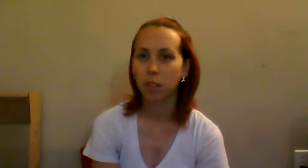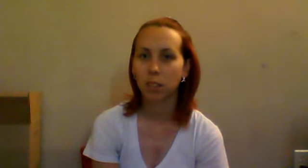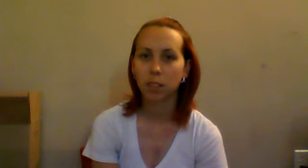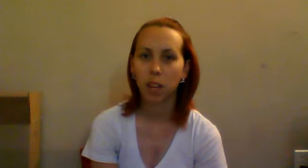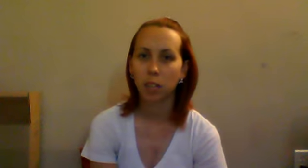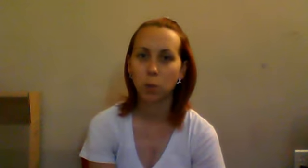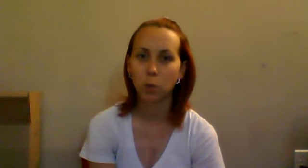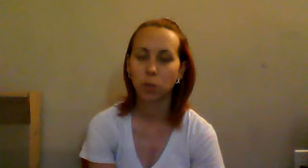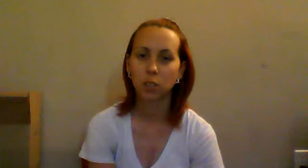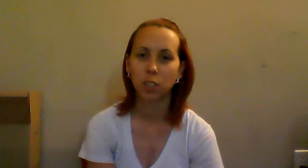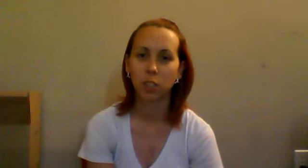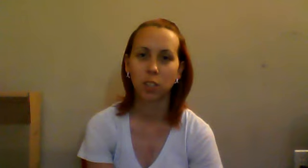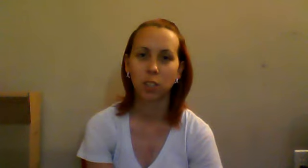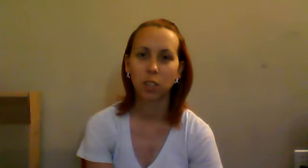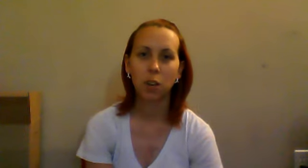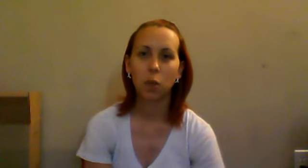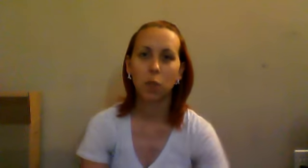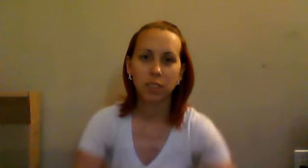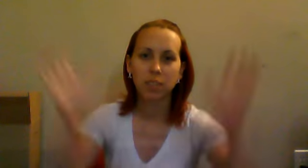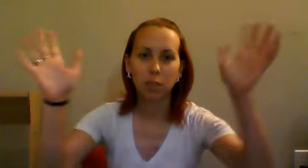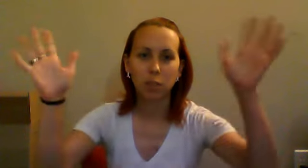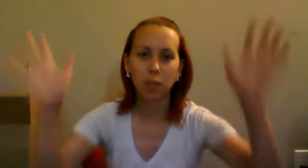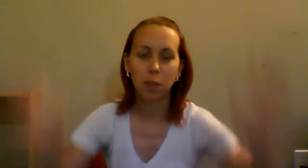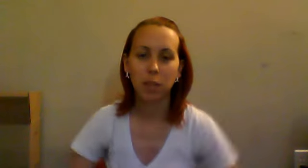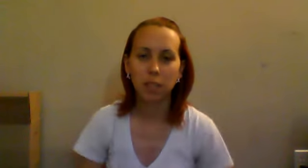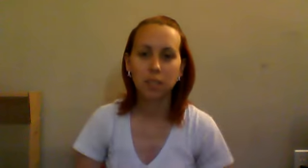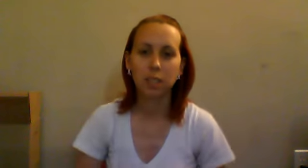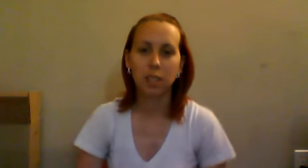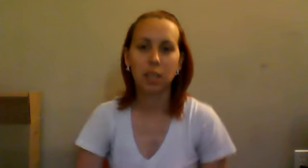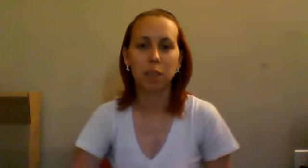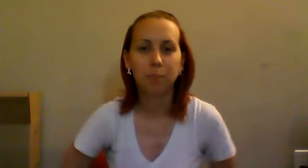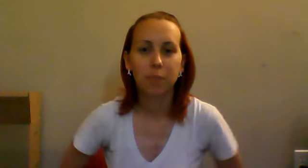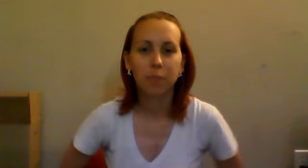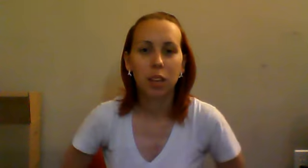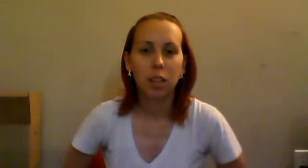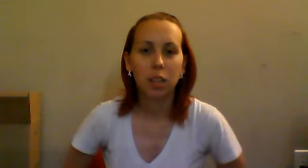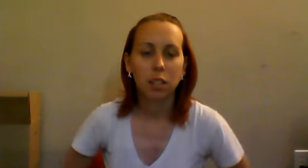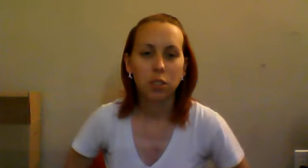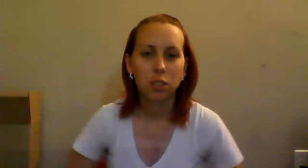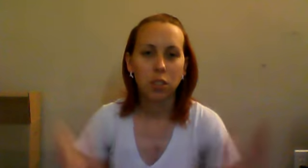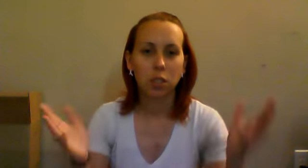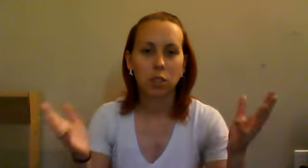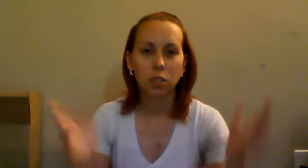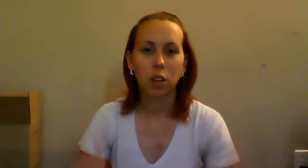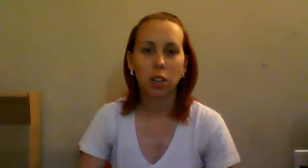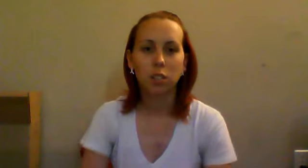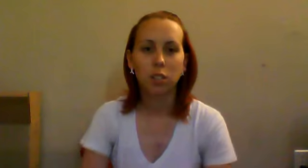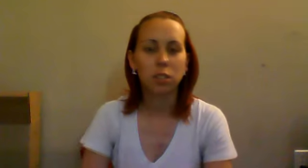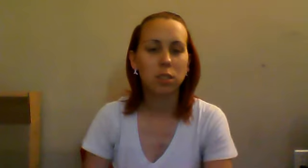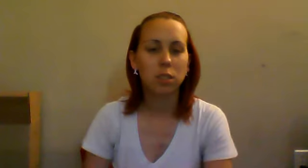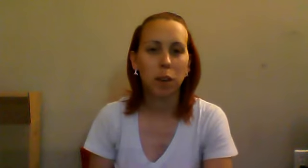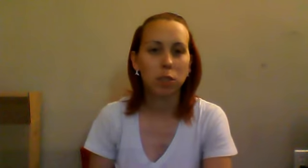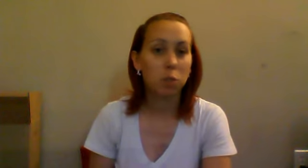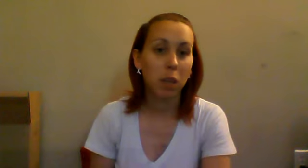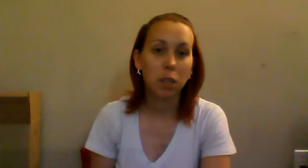it's kind of cool to learn what the sign for them is, and then you can start talking to your students about who's picking you